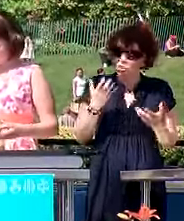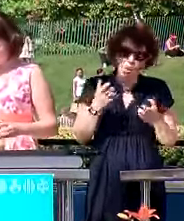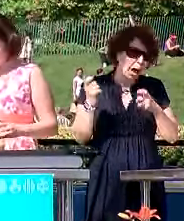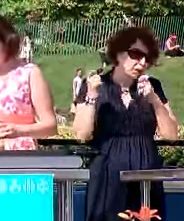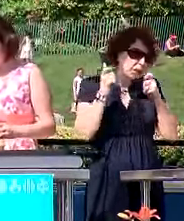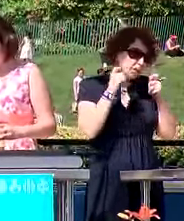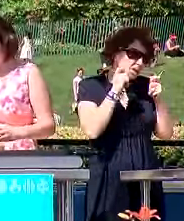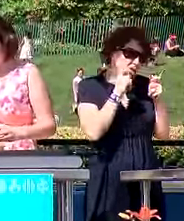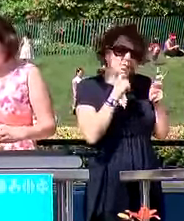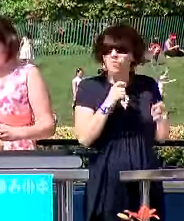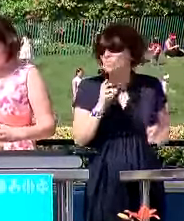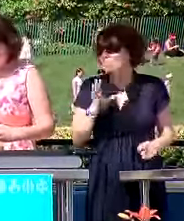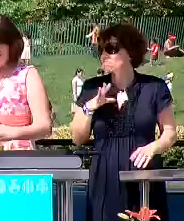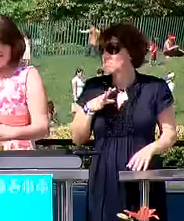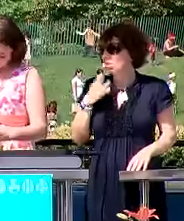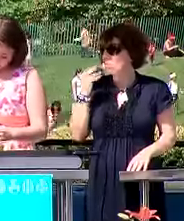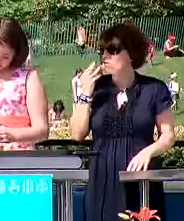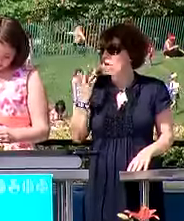Beautiful.